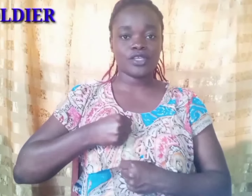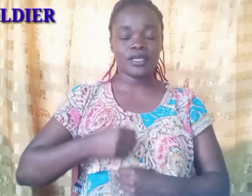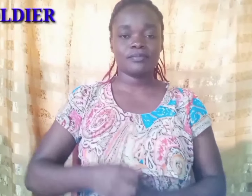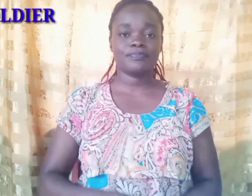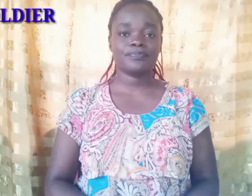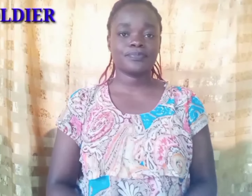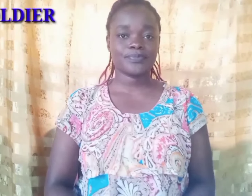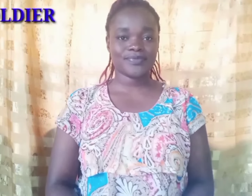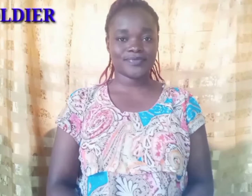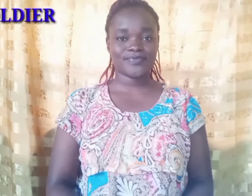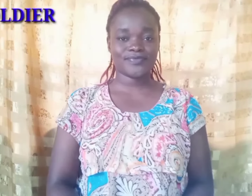Soldier.